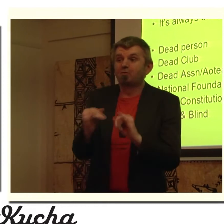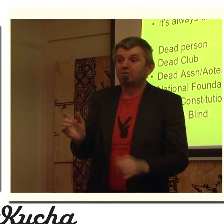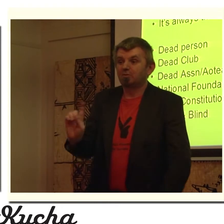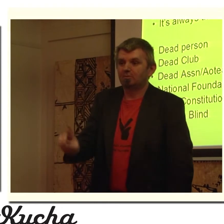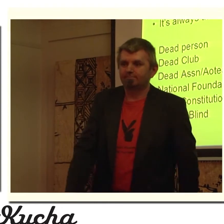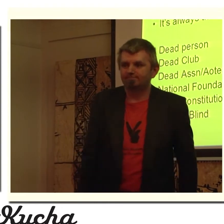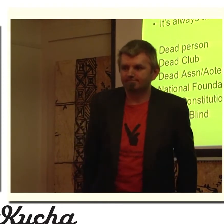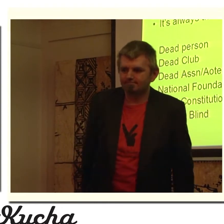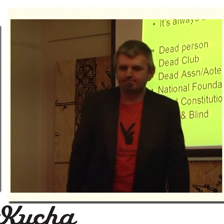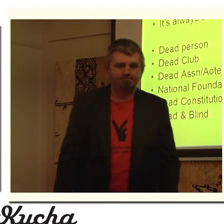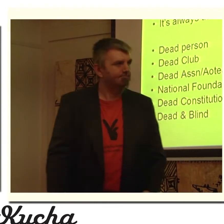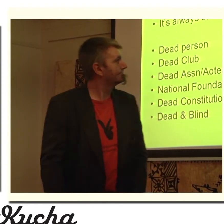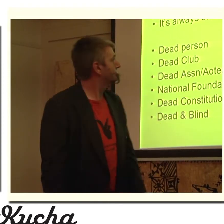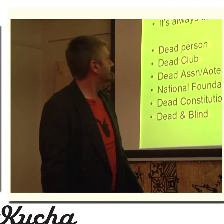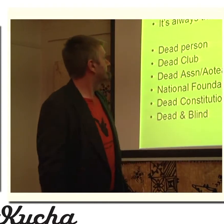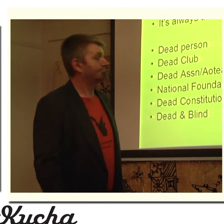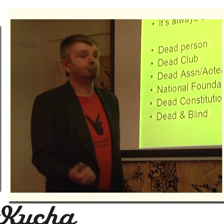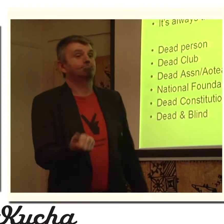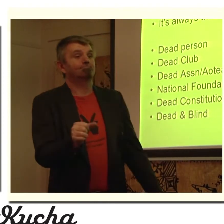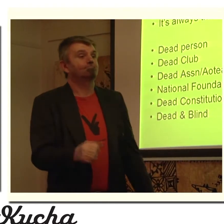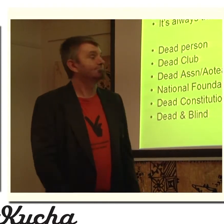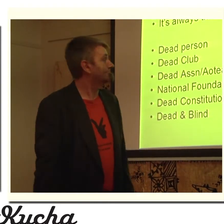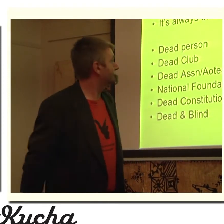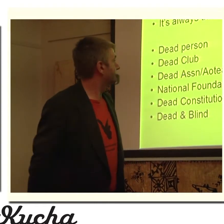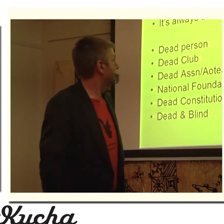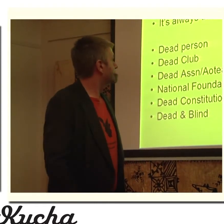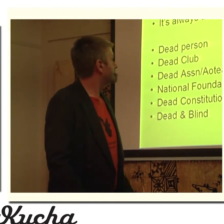I worry about this.